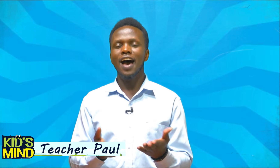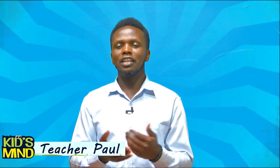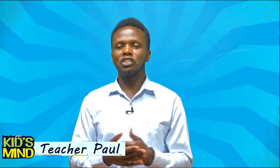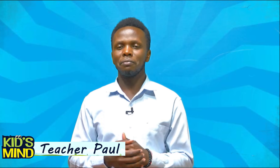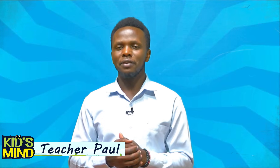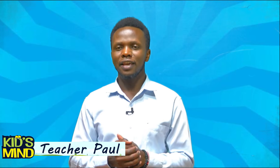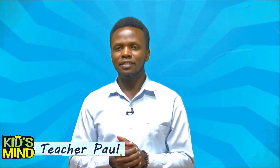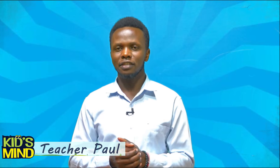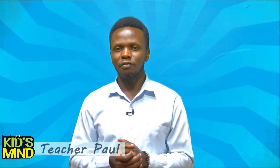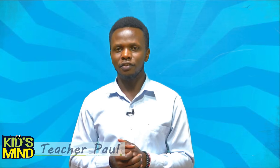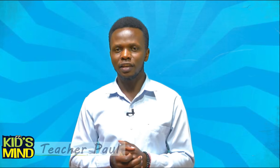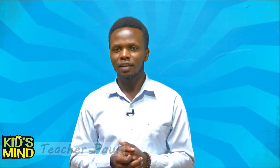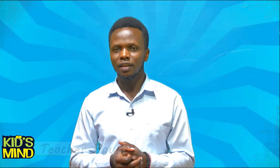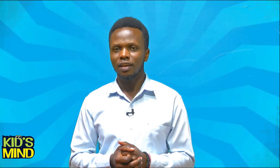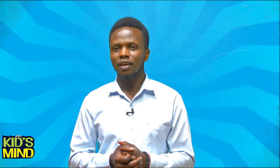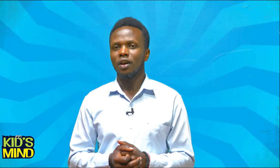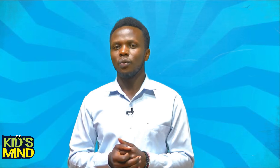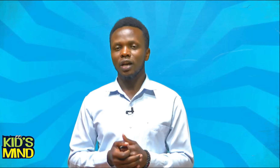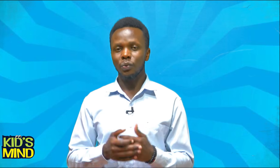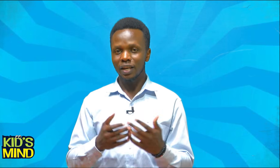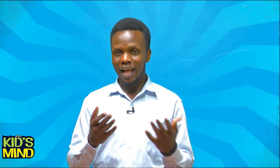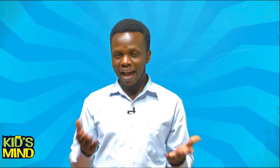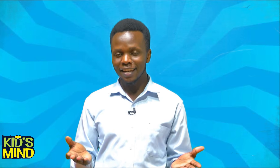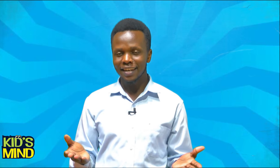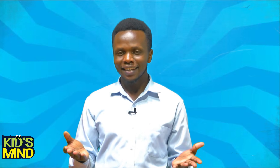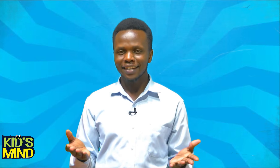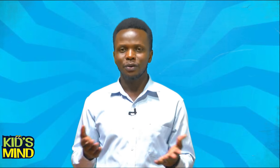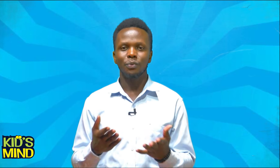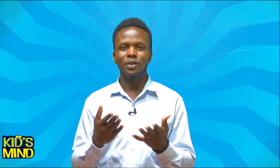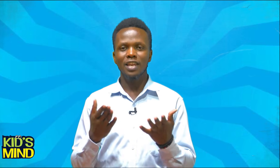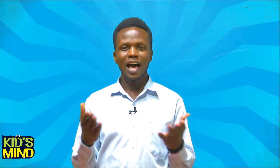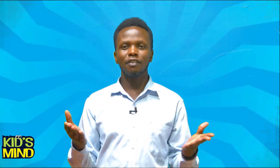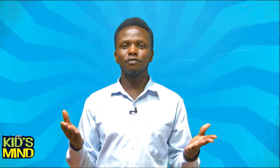at GBS TV, where we learn, we laugh,